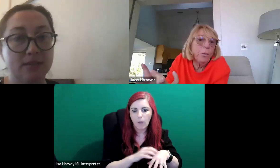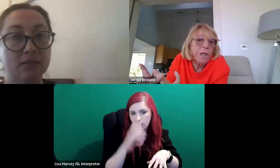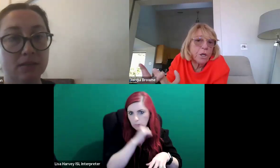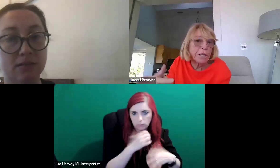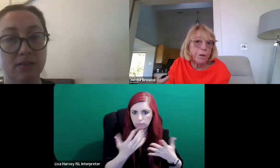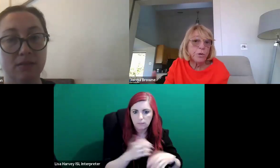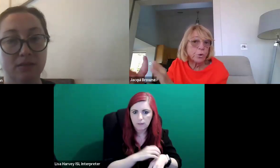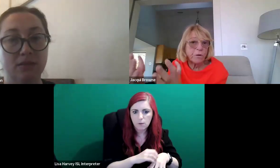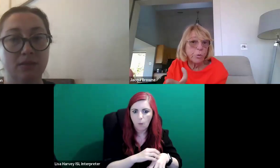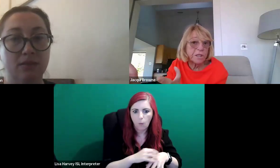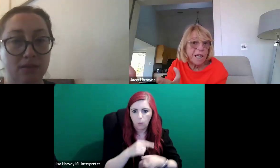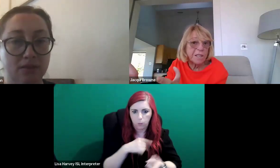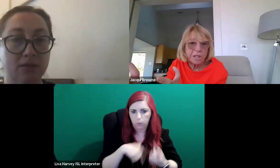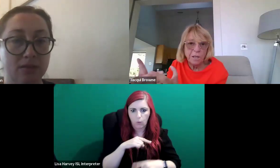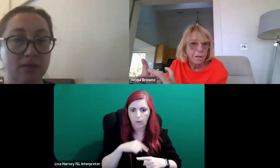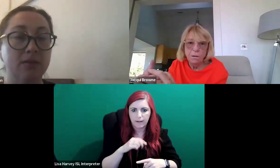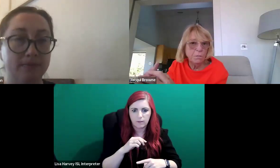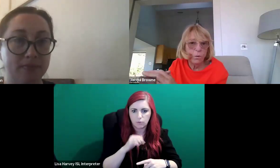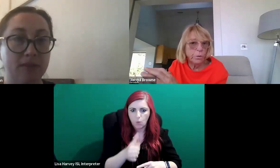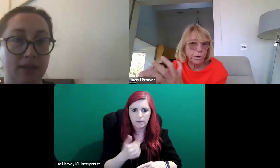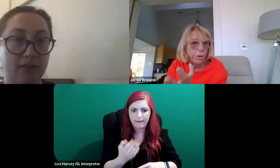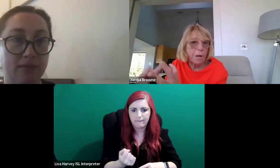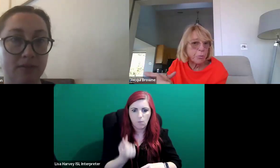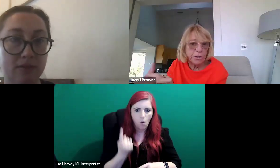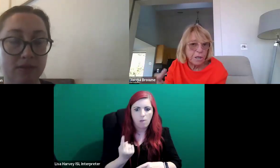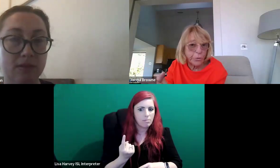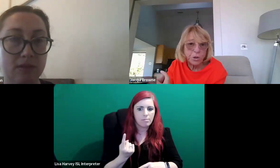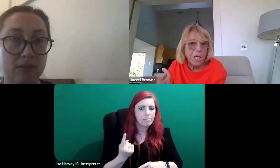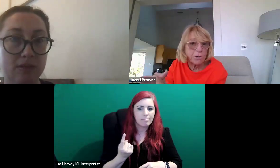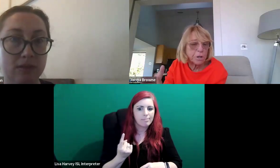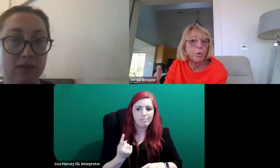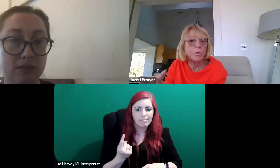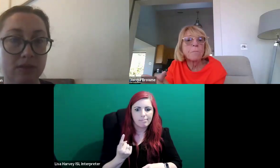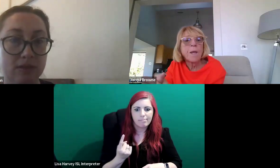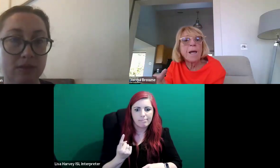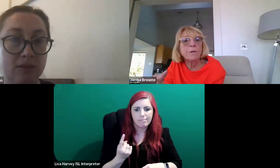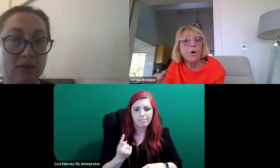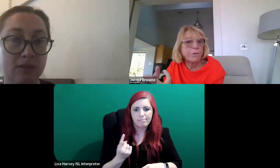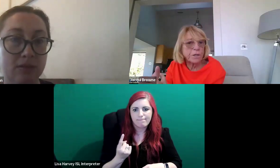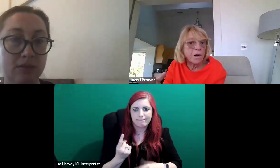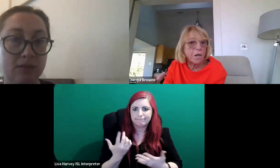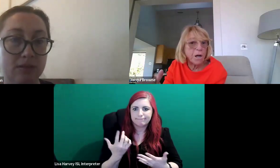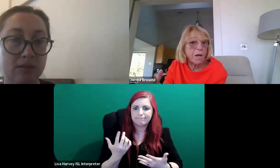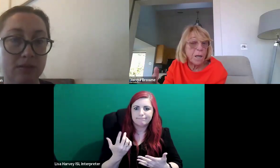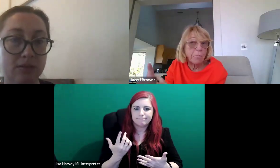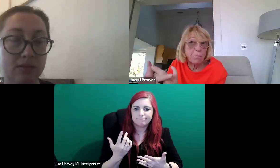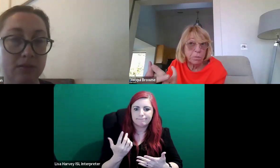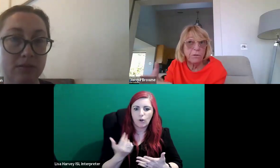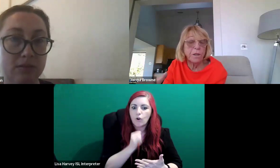obviously, we currently don't have 1 cent. We operate on fresh air at the moment, and all of us